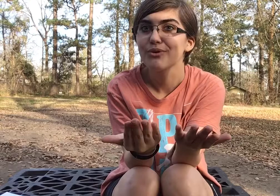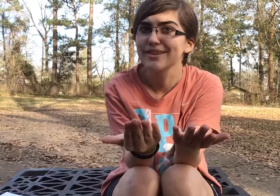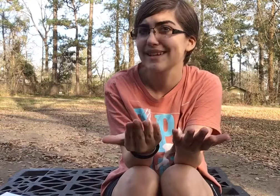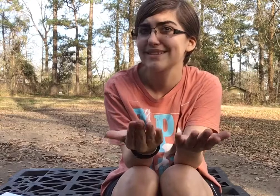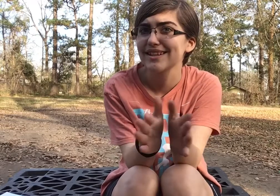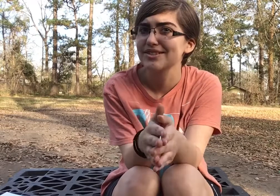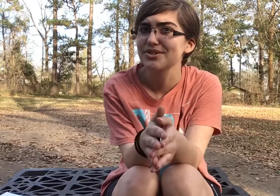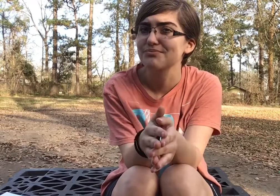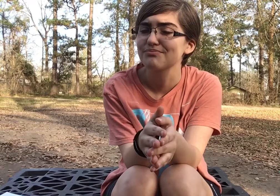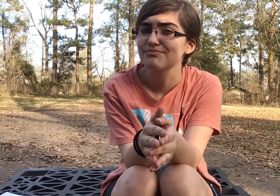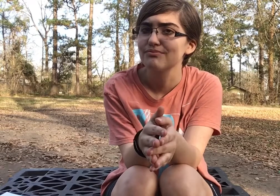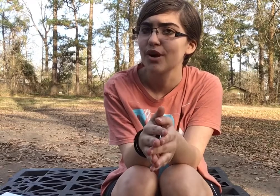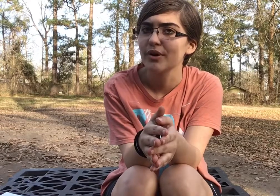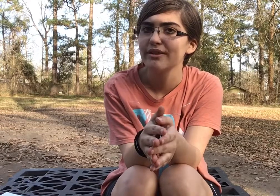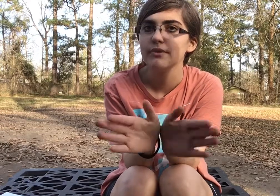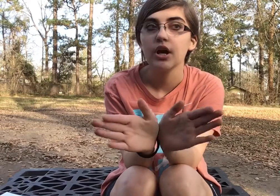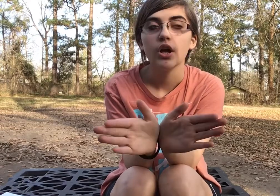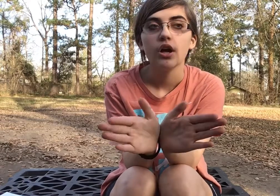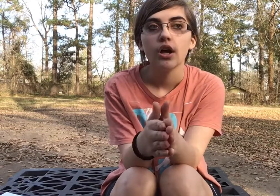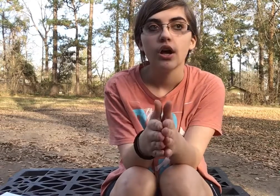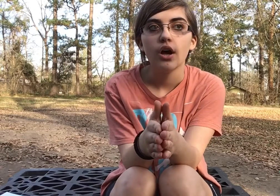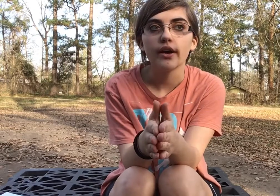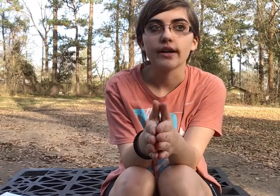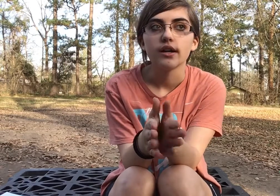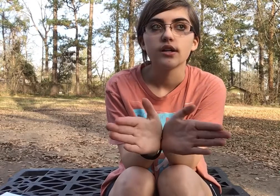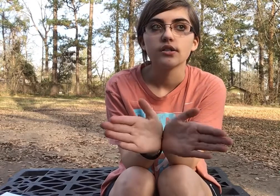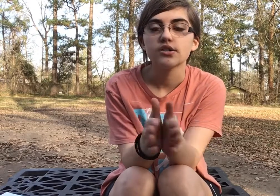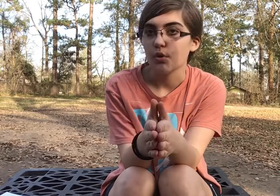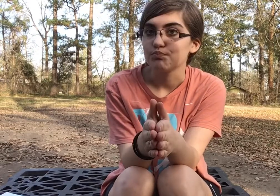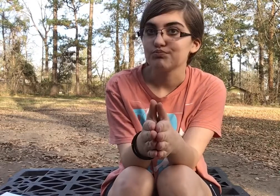wrong signs. That's just not right. Okay, so